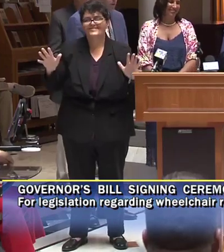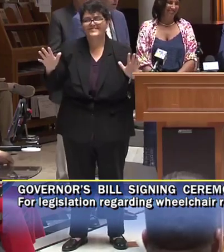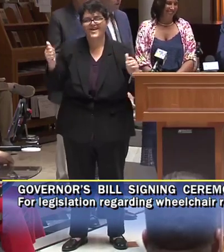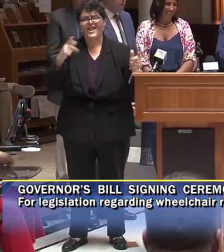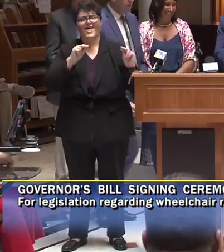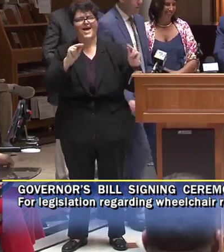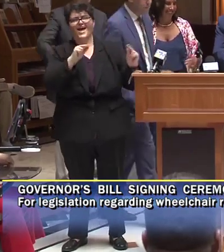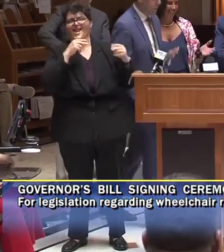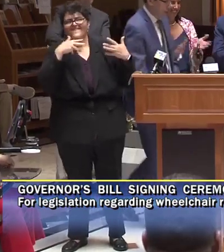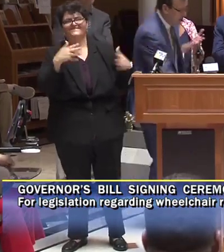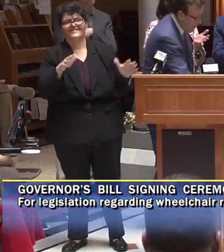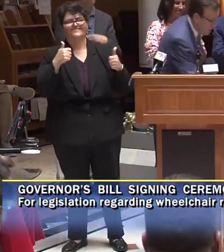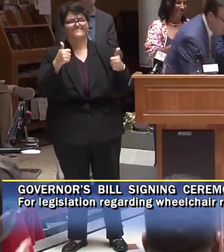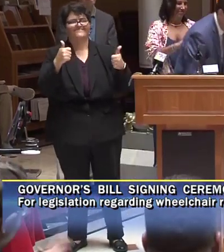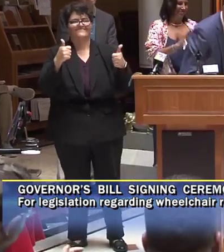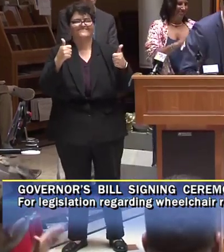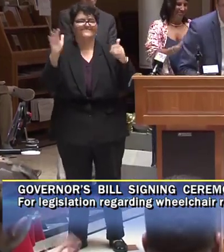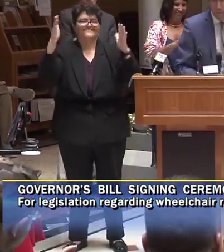done. Thank you.